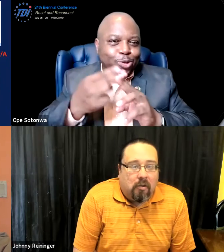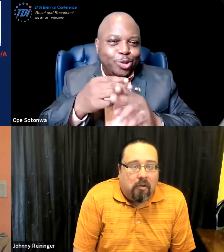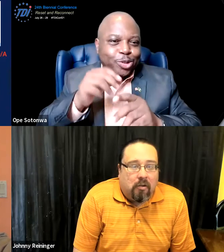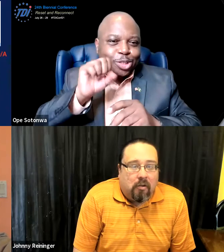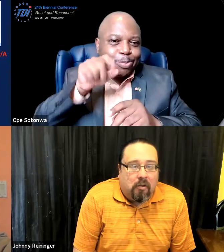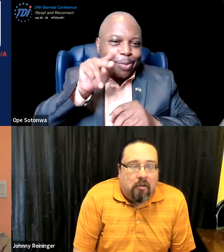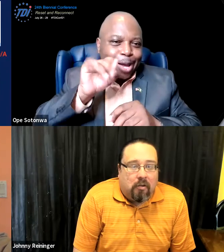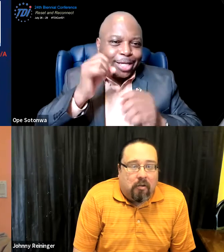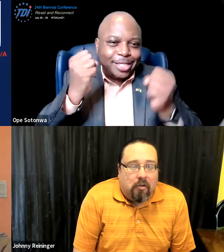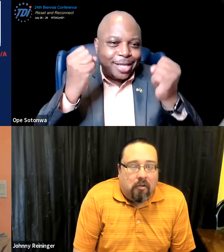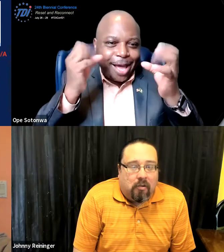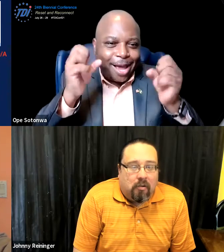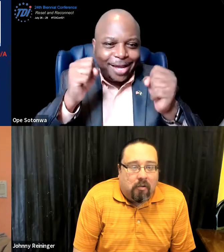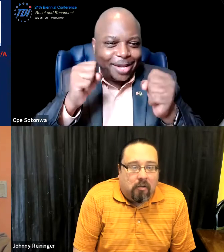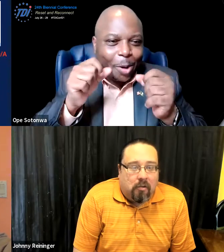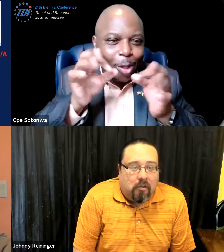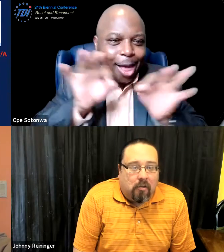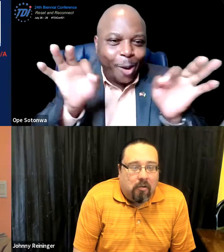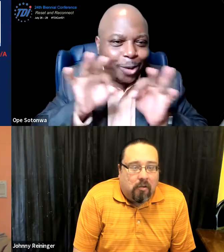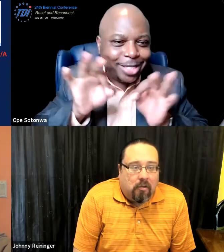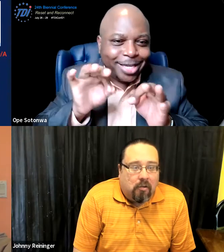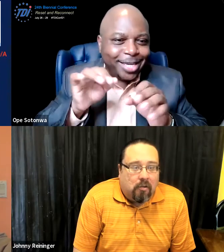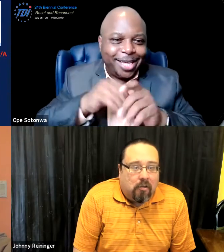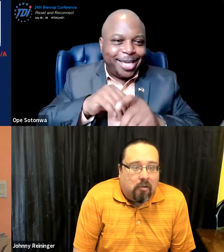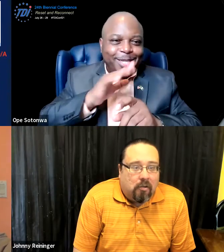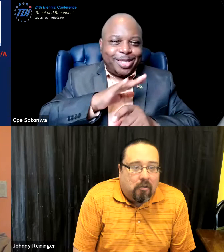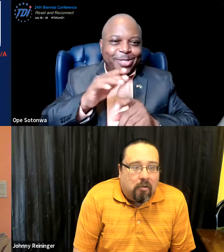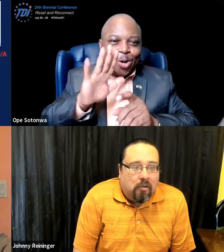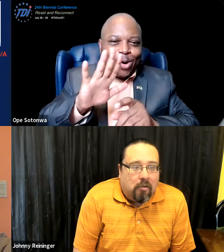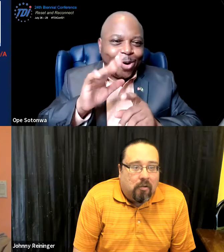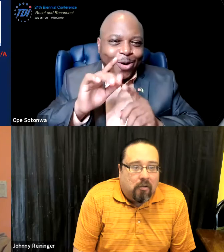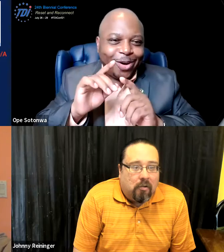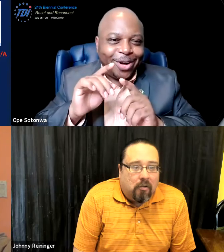to Rogelio. Why aren't you using